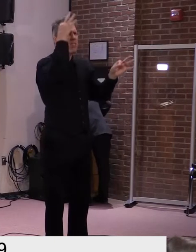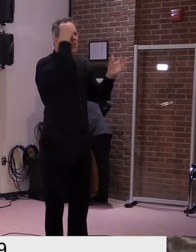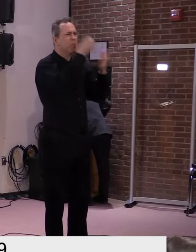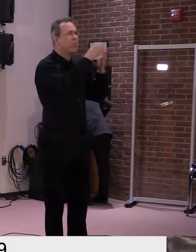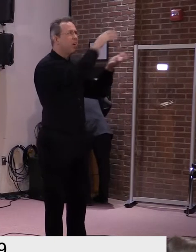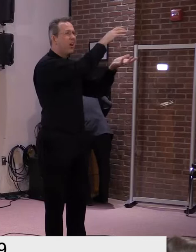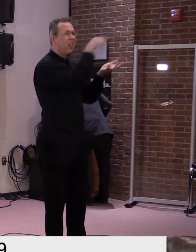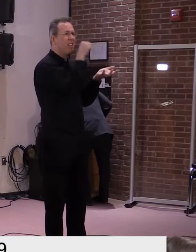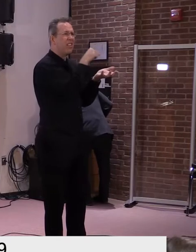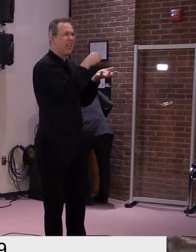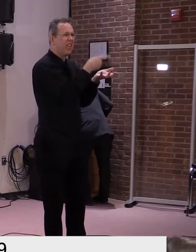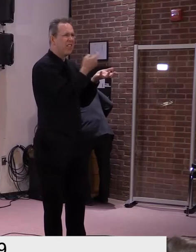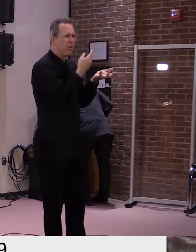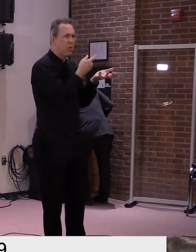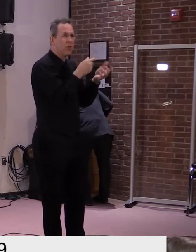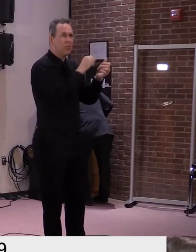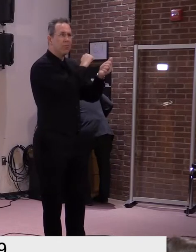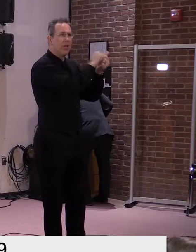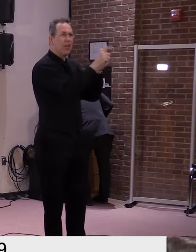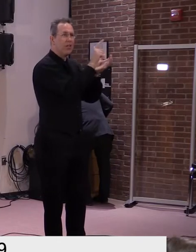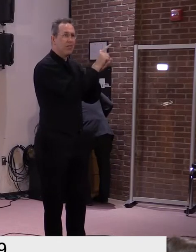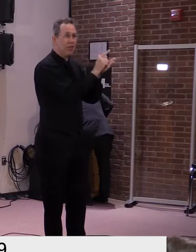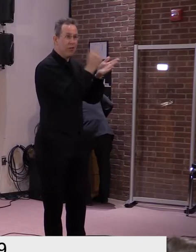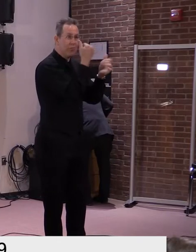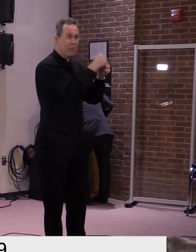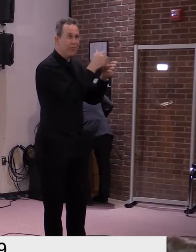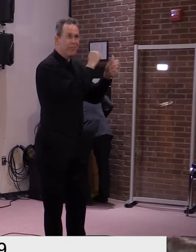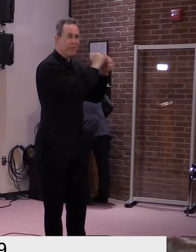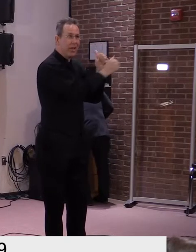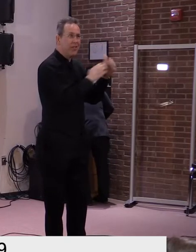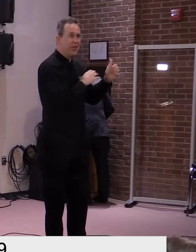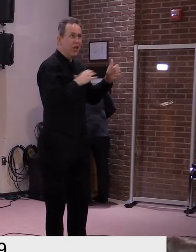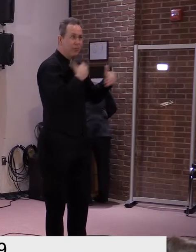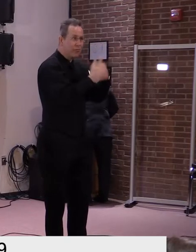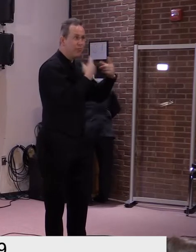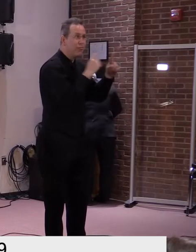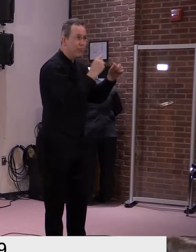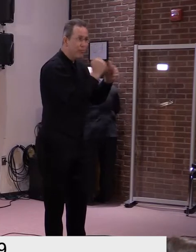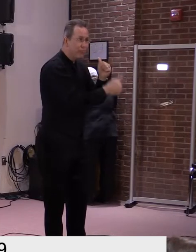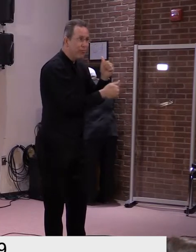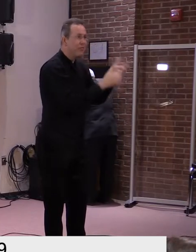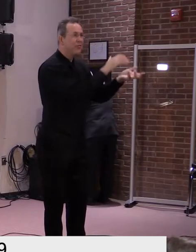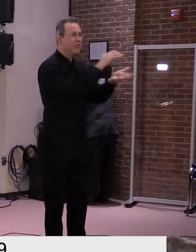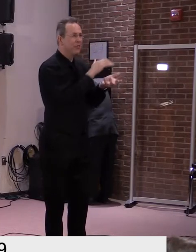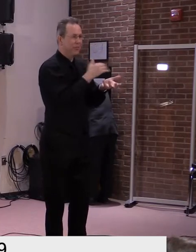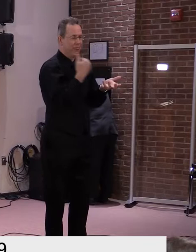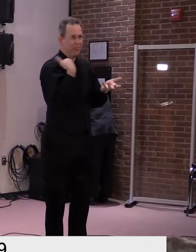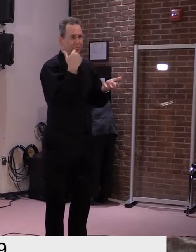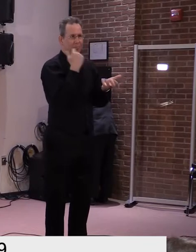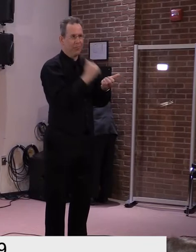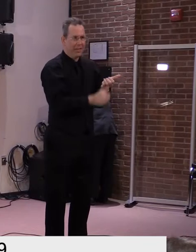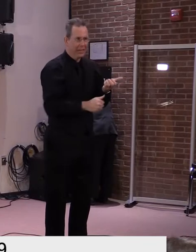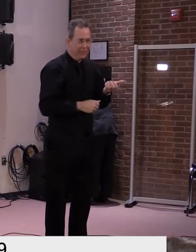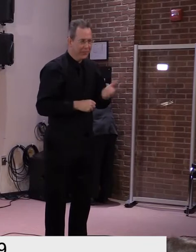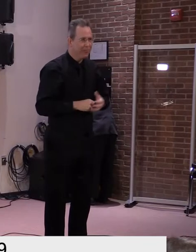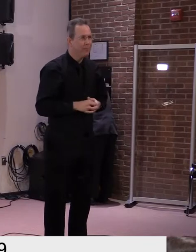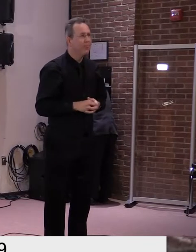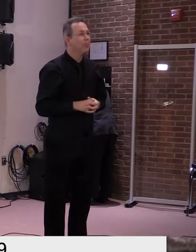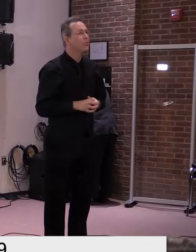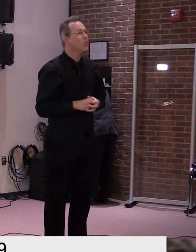ago on Thursday, March 11. I'd like to add my thank you to our congressional delegation for their